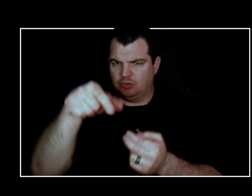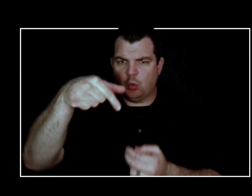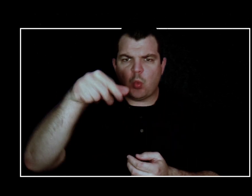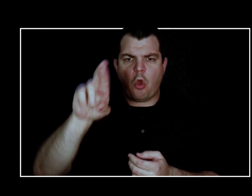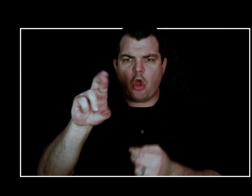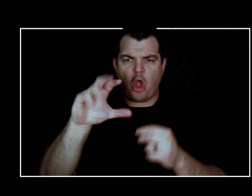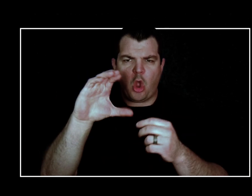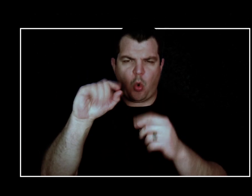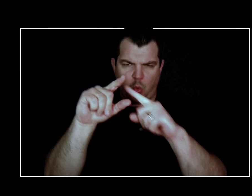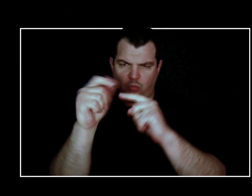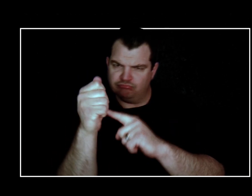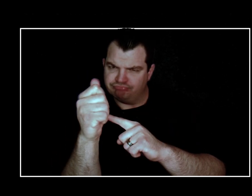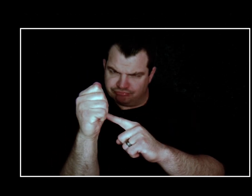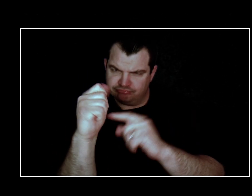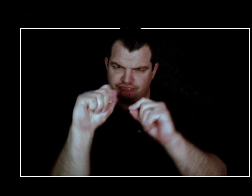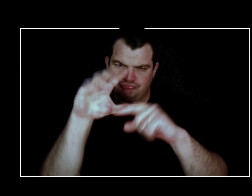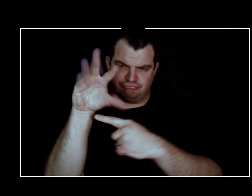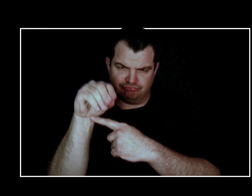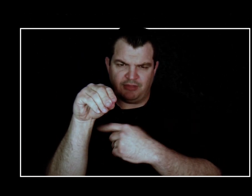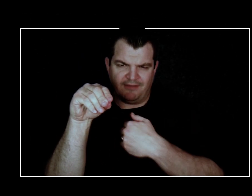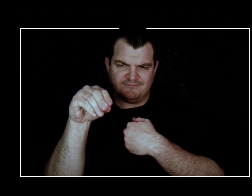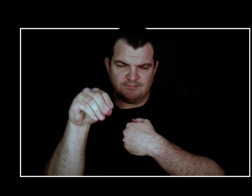this website.